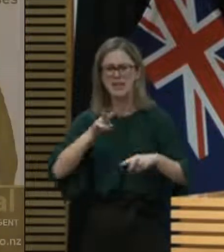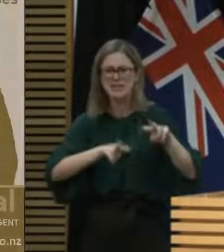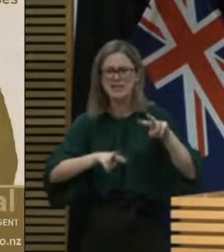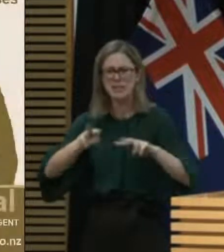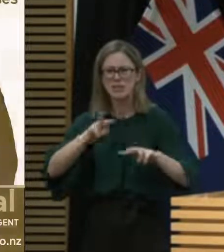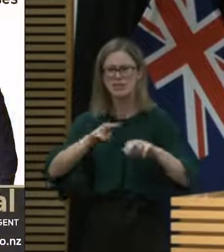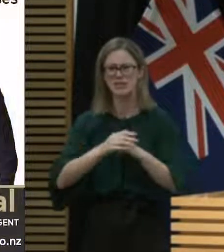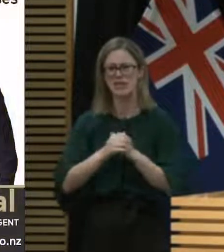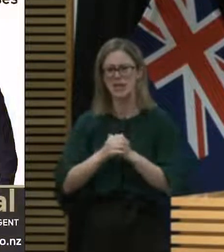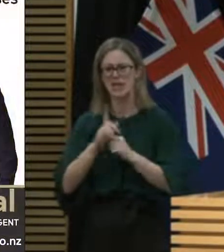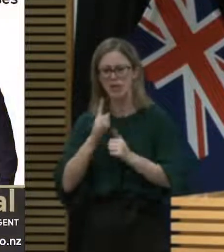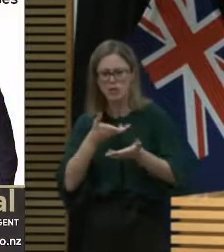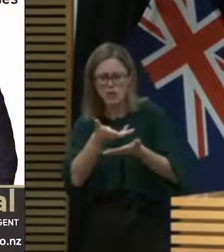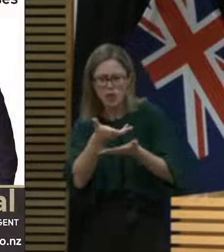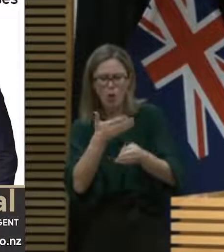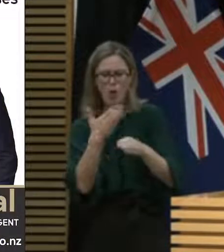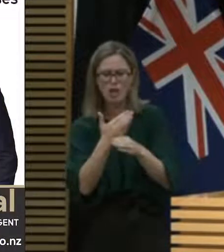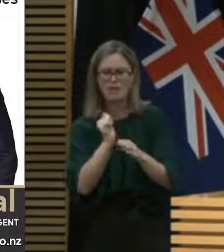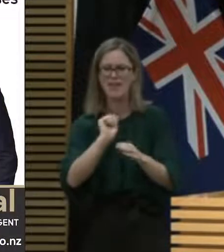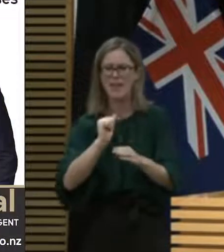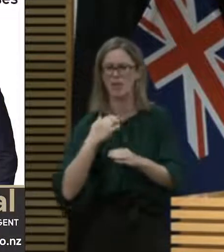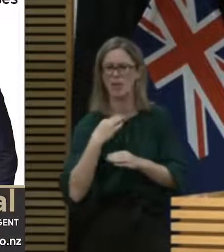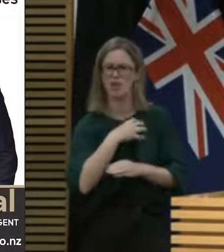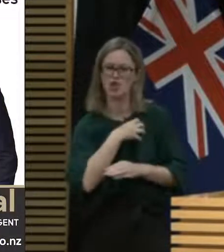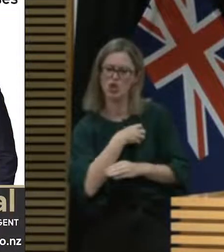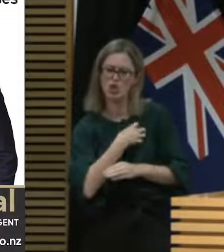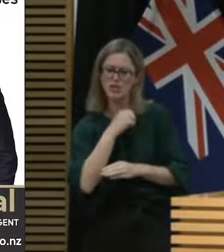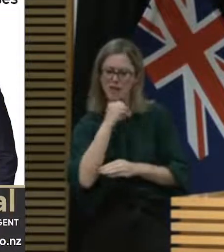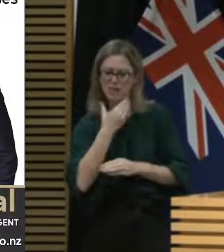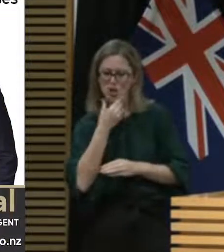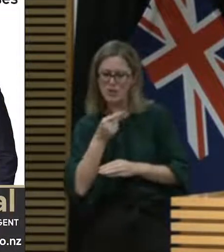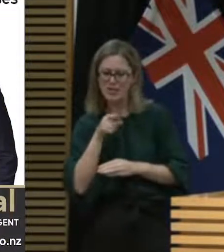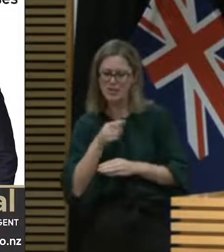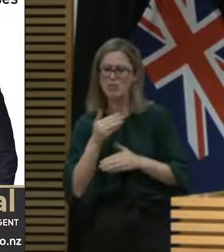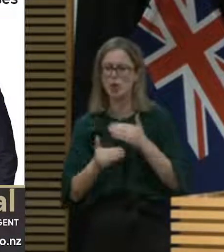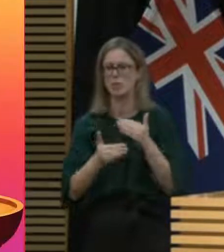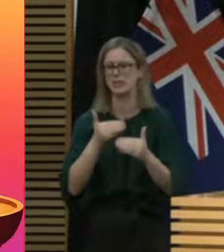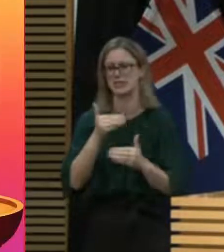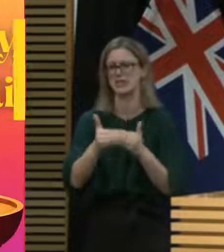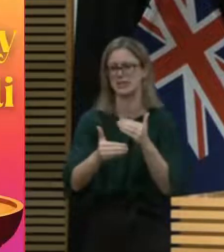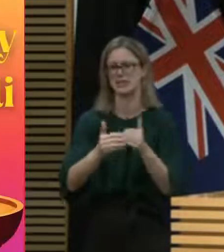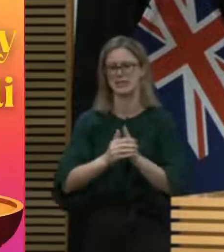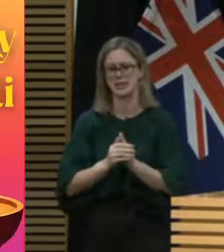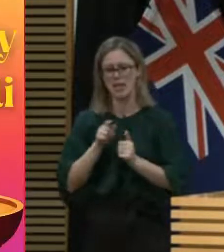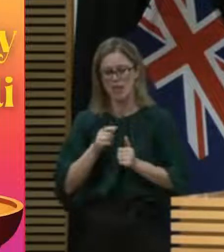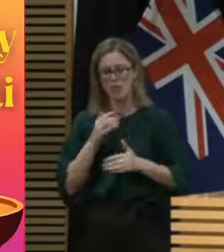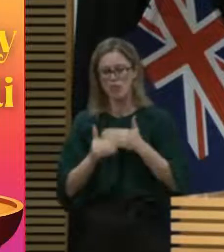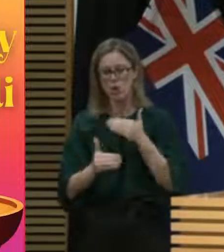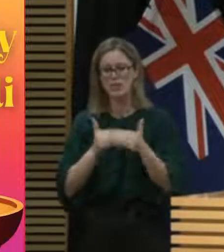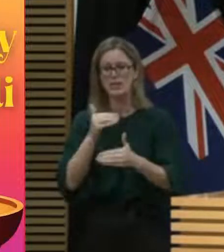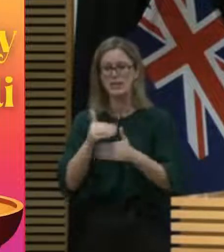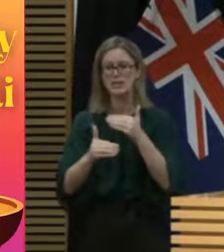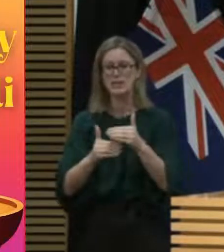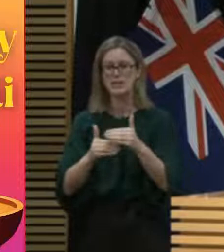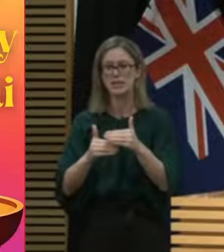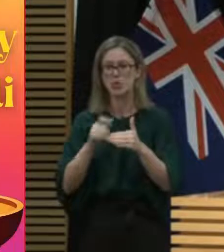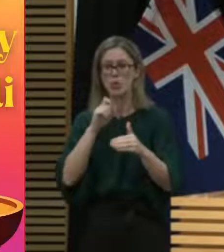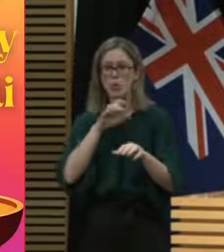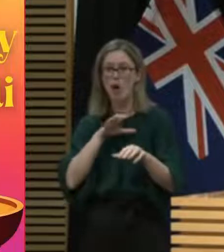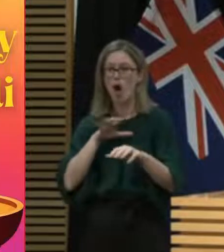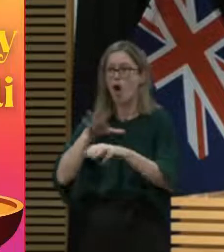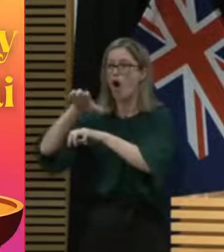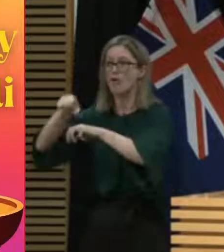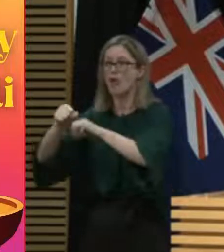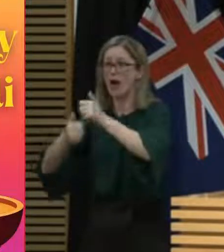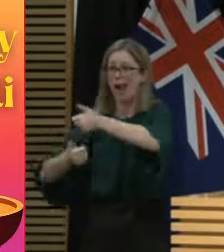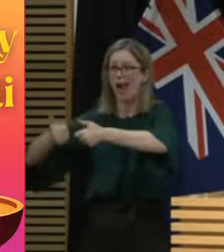have to consult workers and their representatives when using this risk assessment process. This process won't override risk assessments